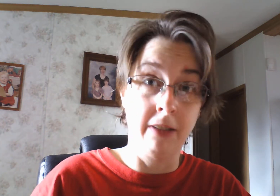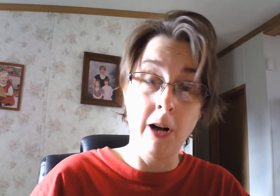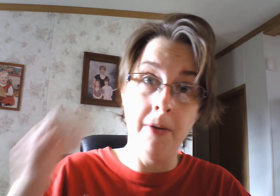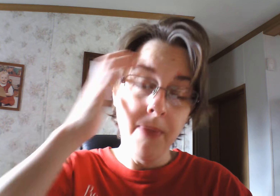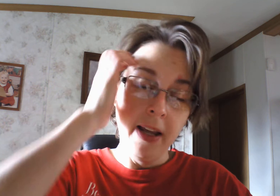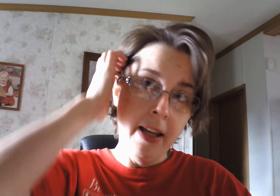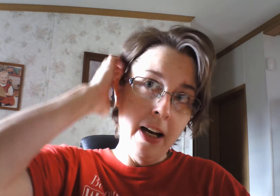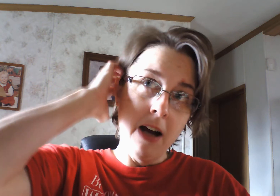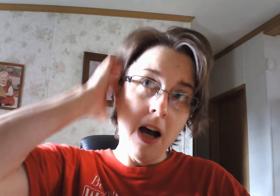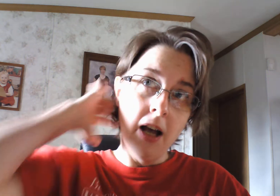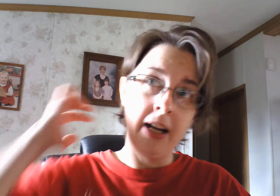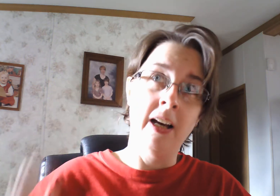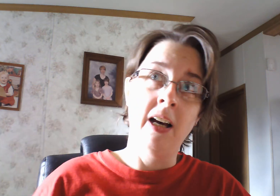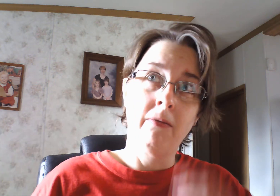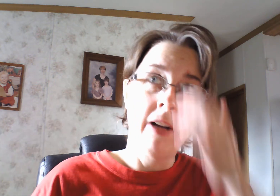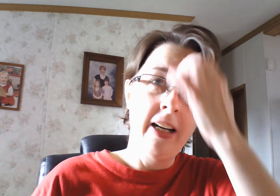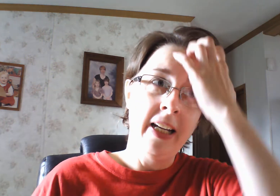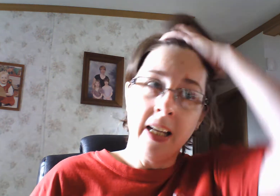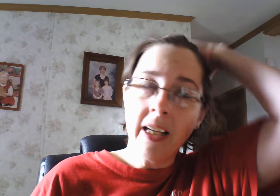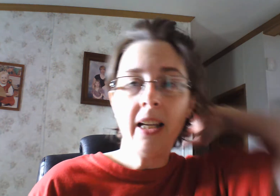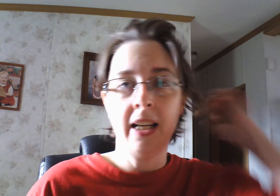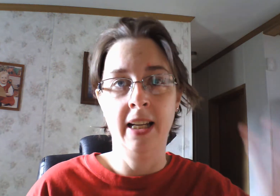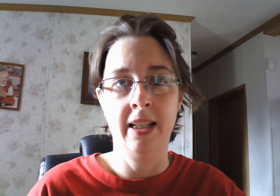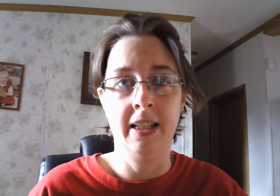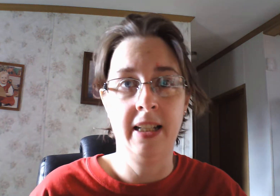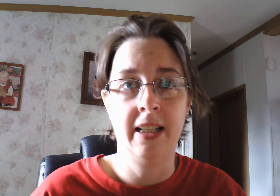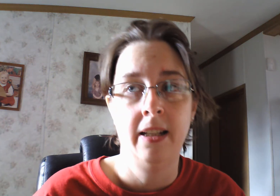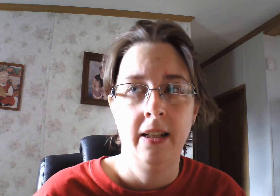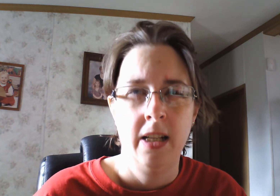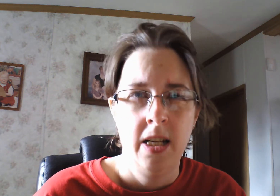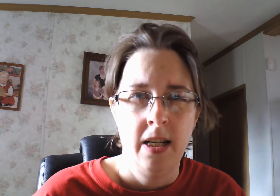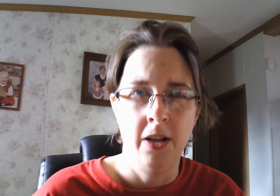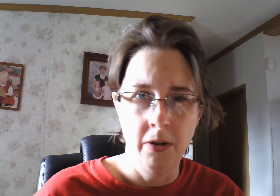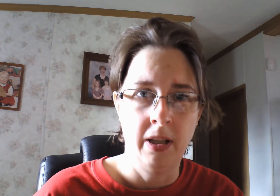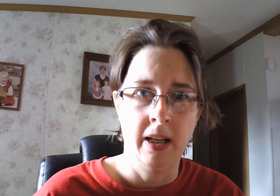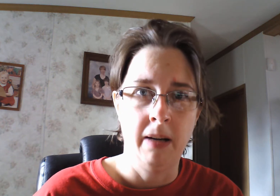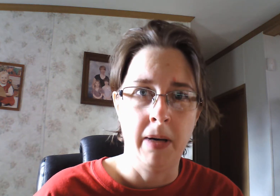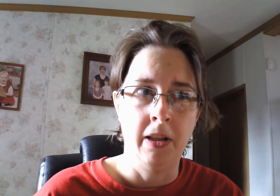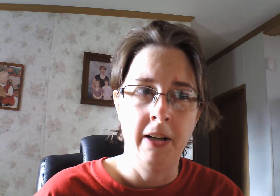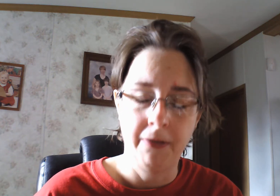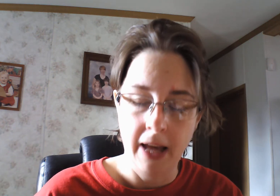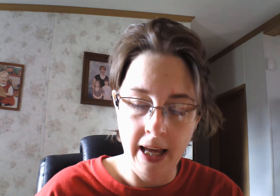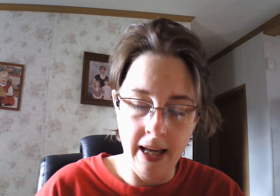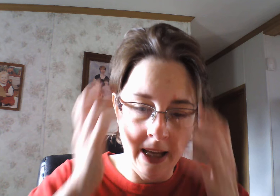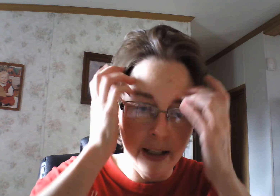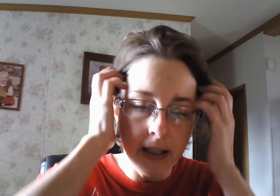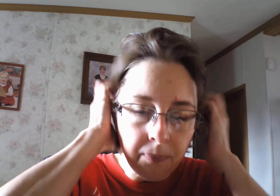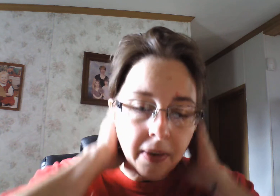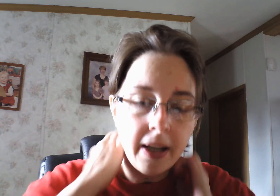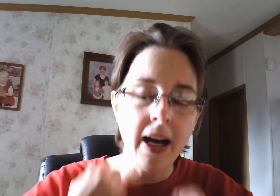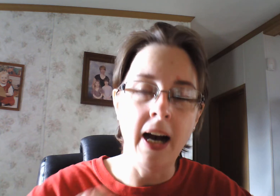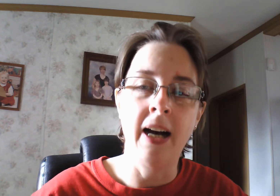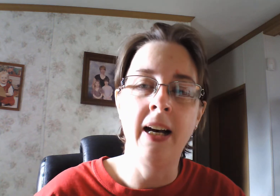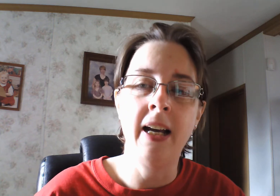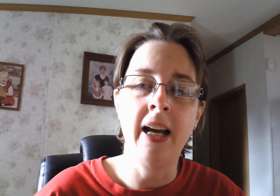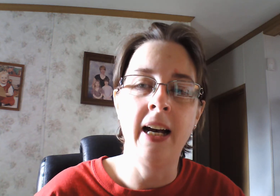run. Now, running is a new thing in my life, and I had